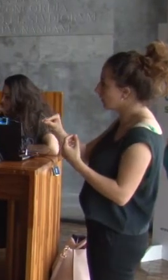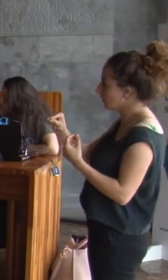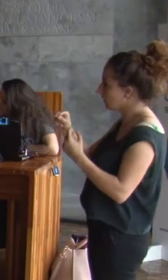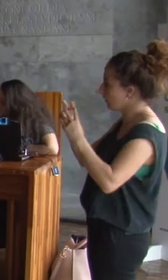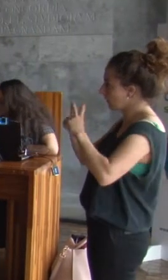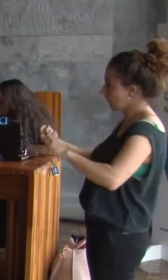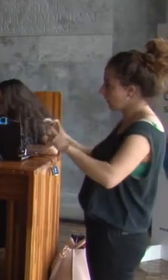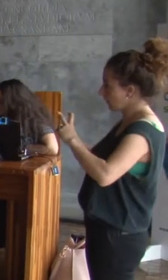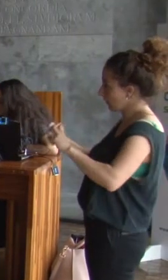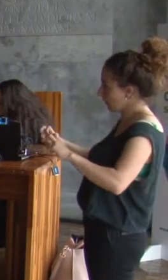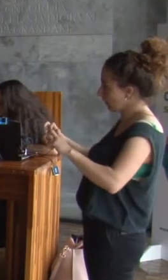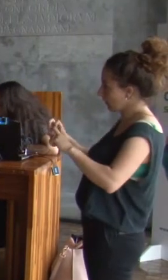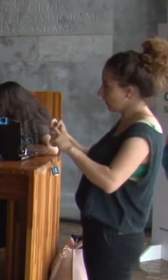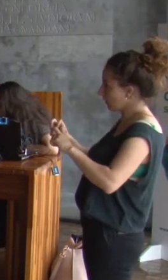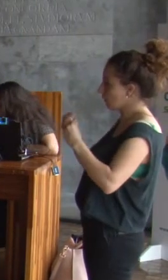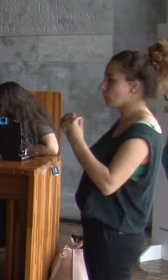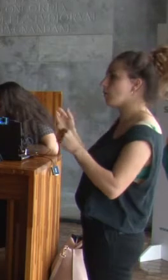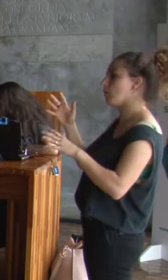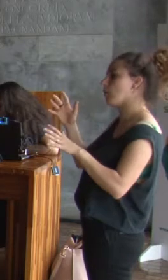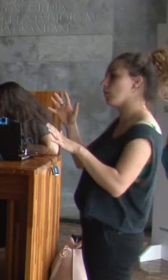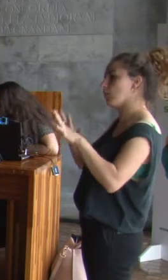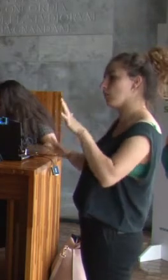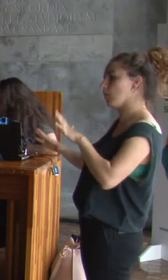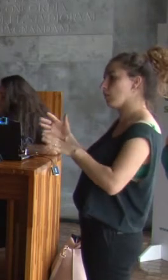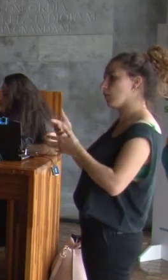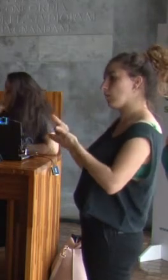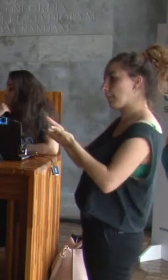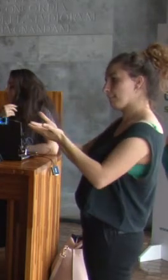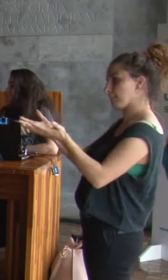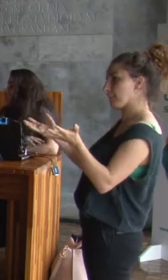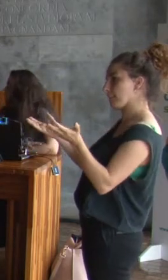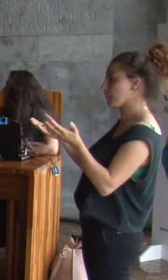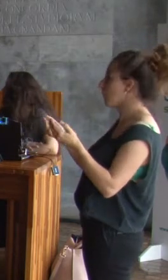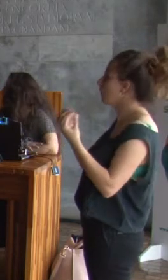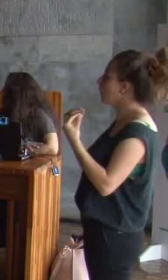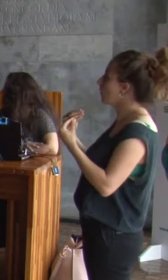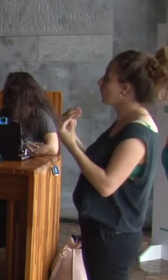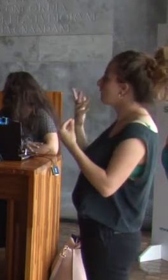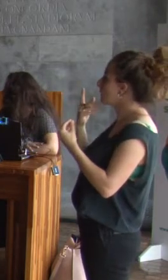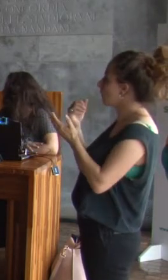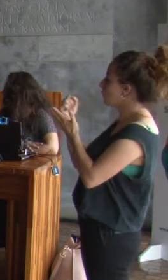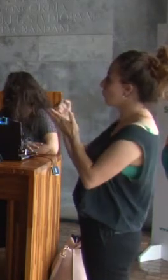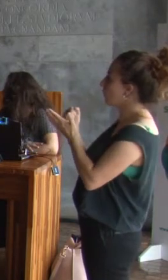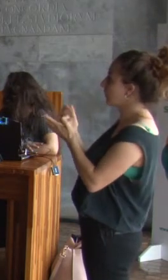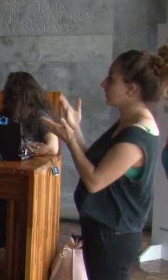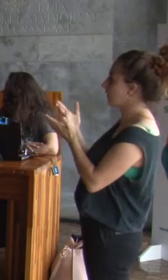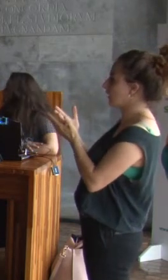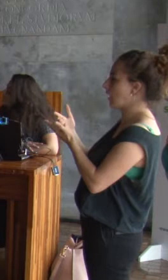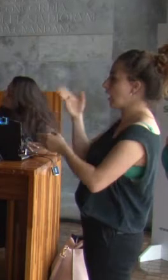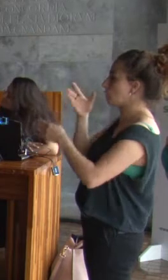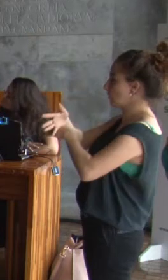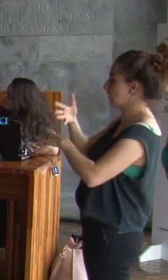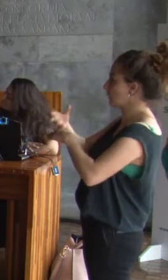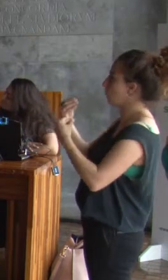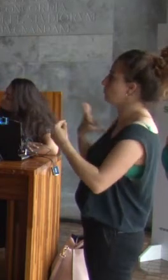So this has to do with the informed type of public engagement. What do you need to do to make your documents accessible when you have